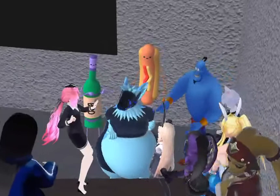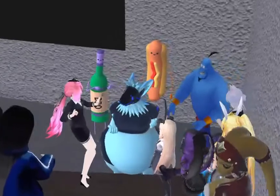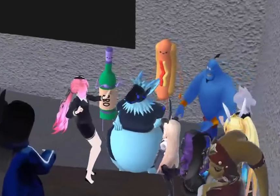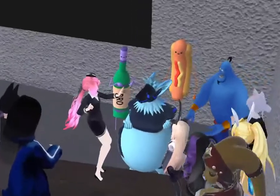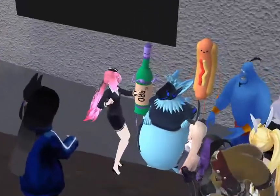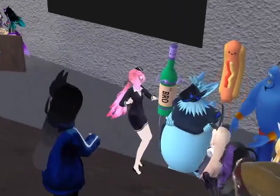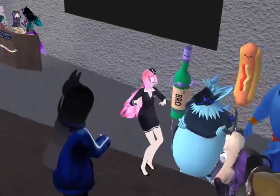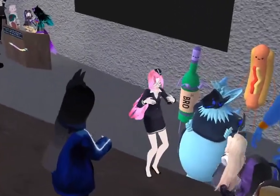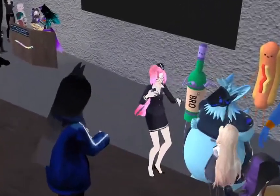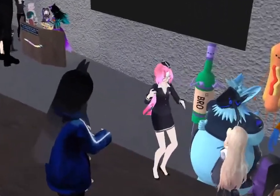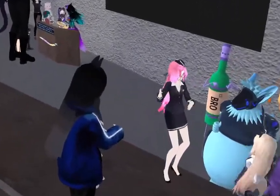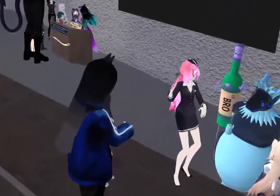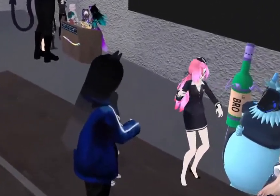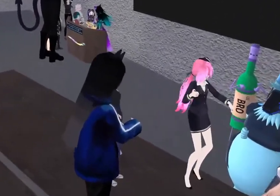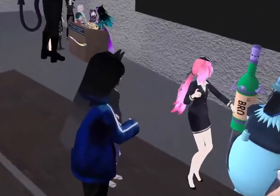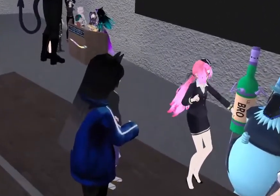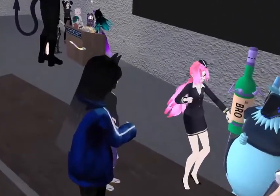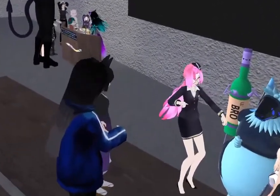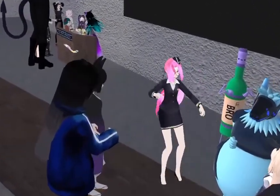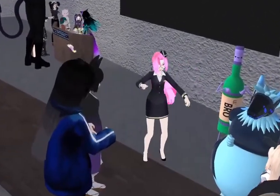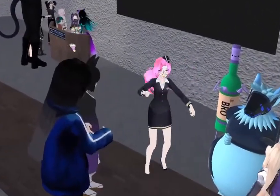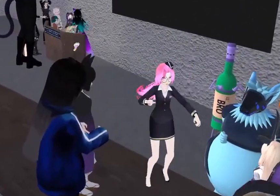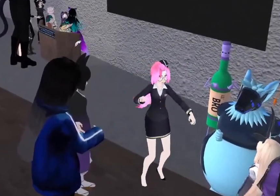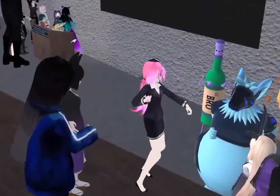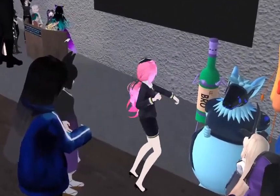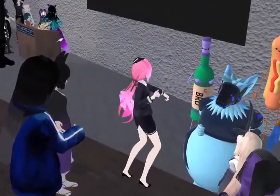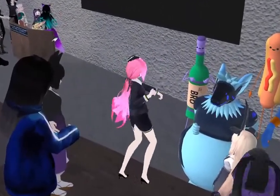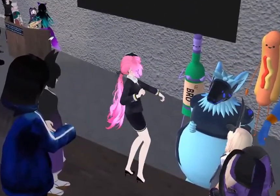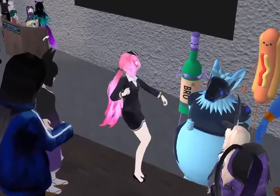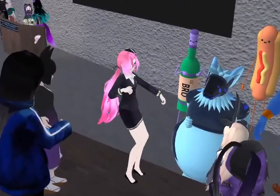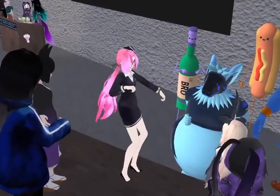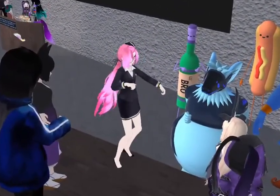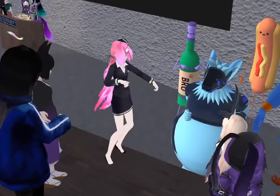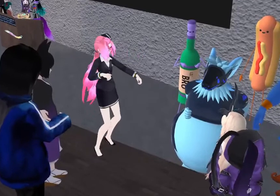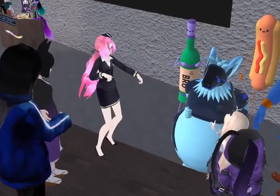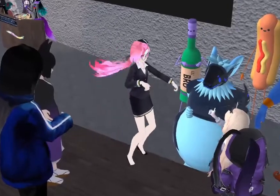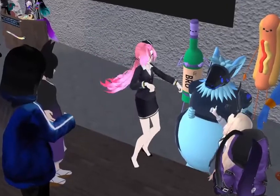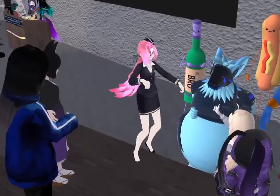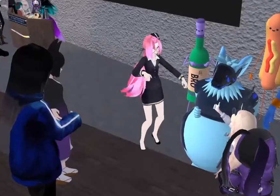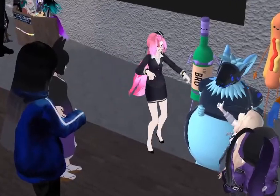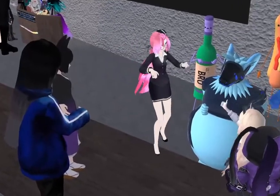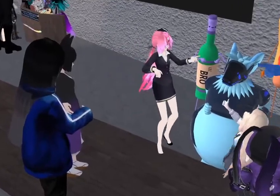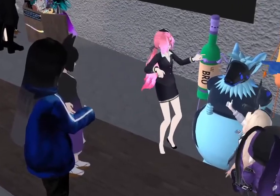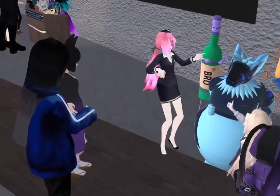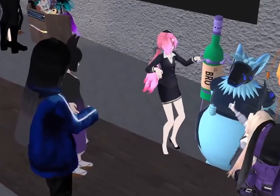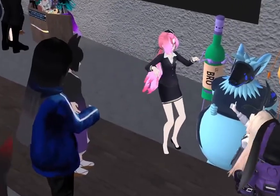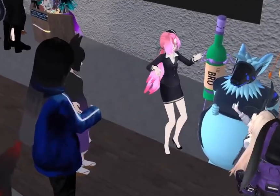got a good idea, and yeah, you guys have a few moments to practice, and then I think we're really close to presentating. I'm unsure if we want to